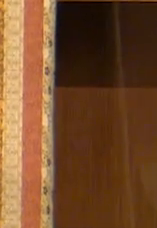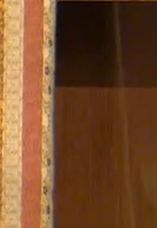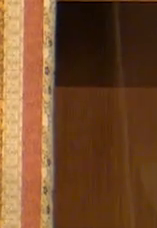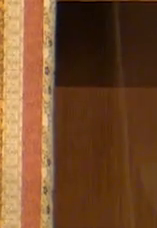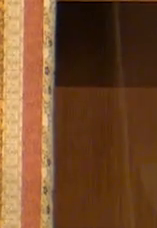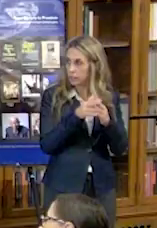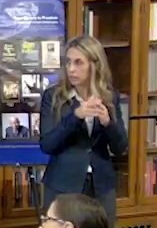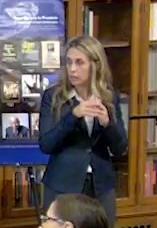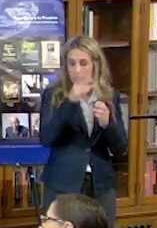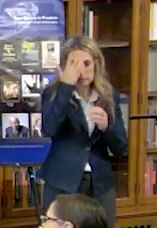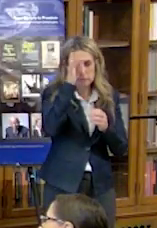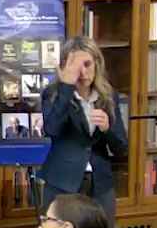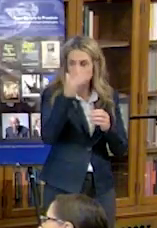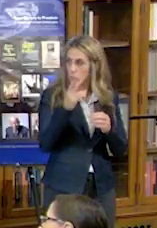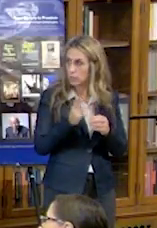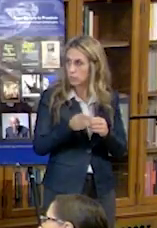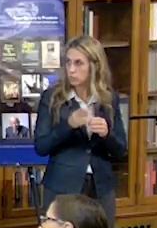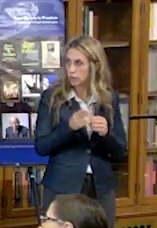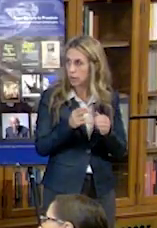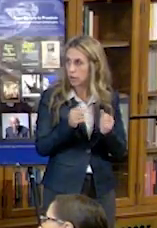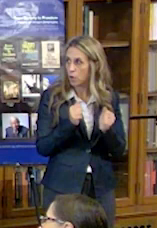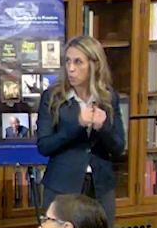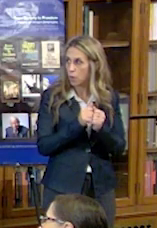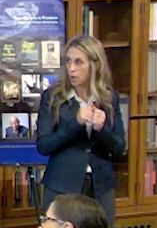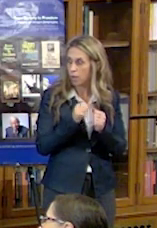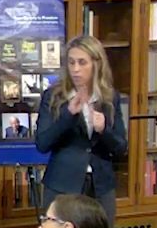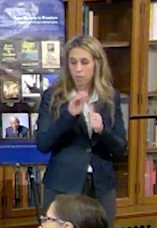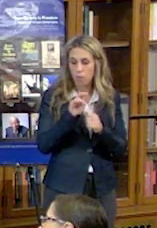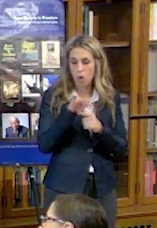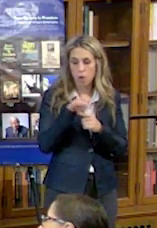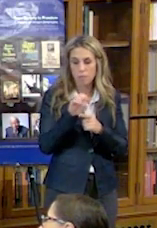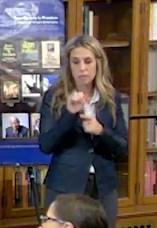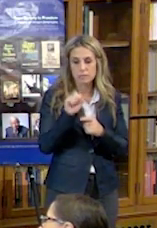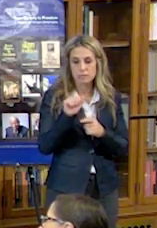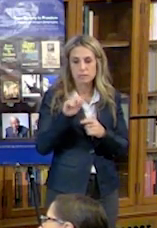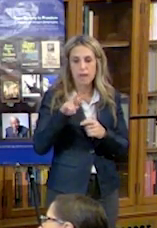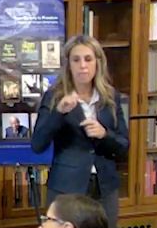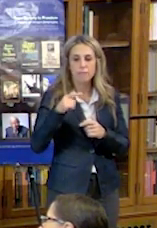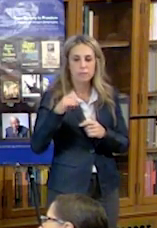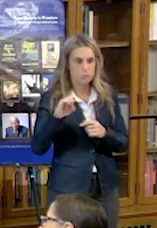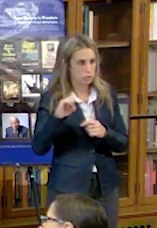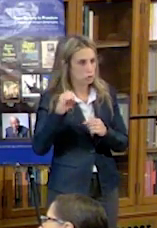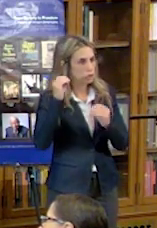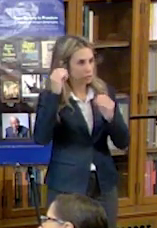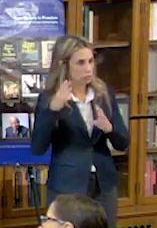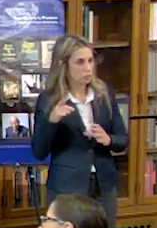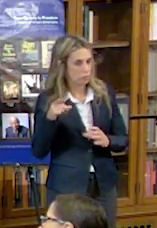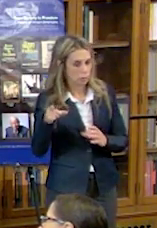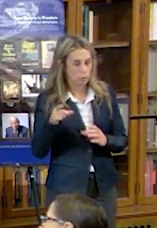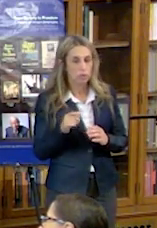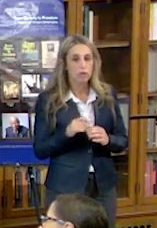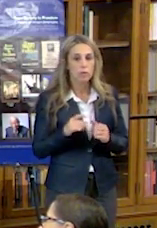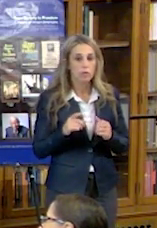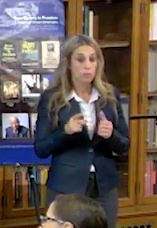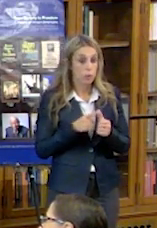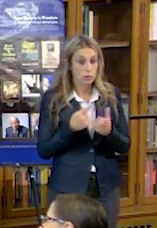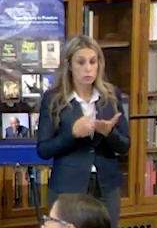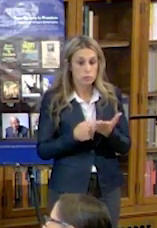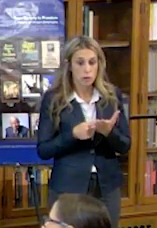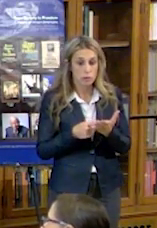intellectual history with the historian Professor Barbara Savage the first text we would discuss was